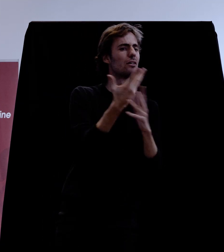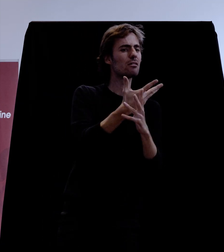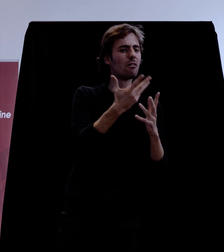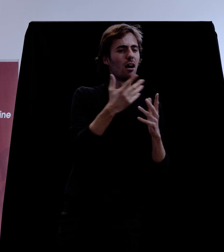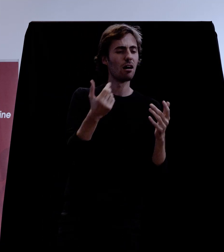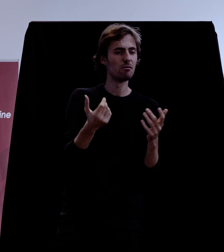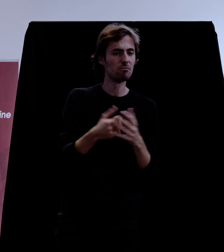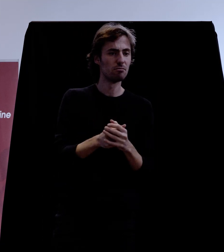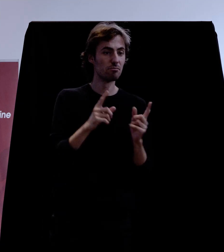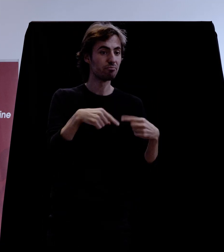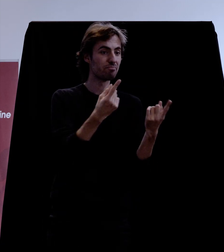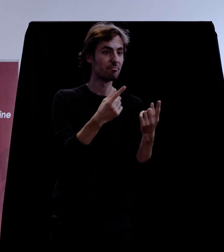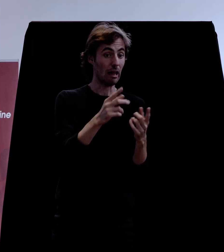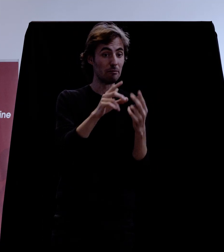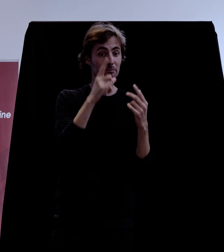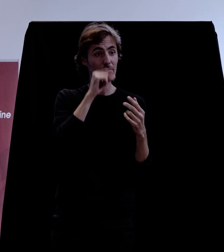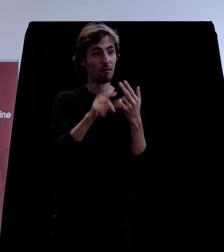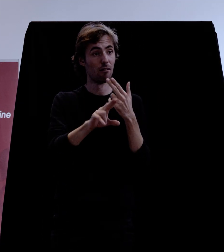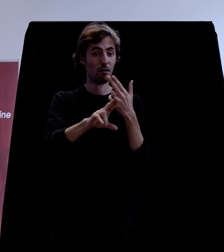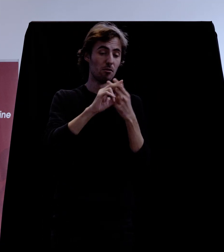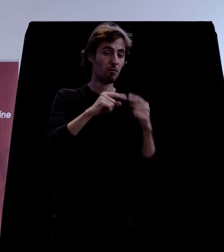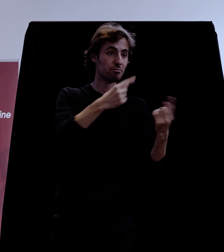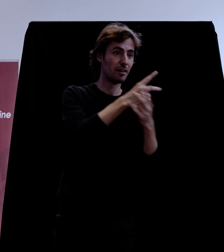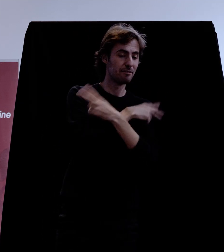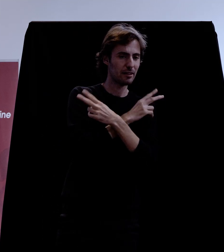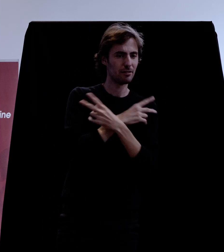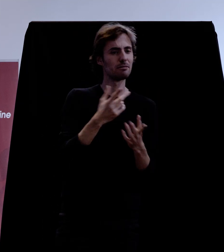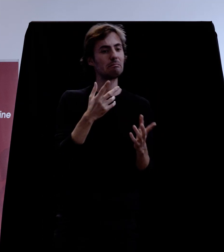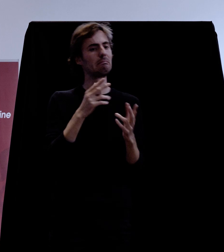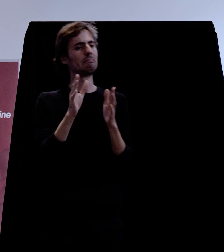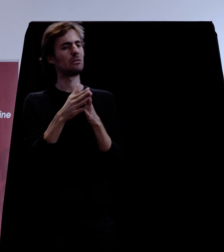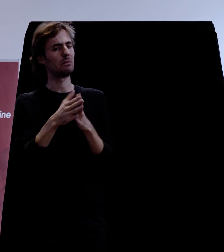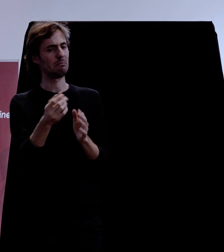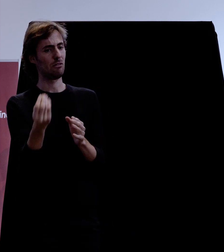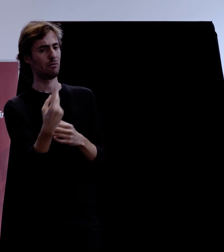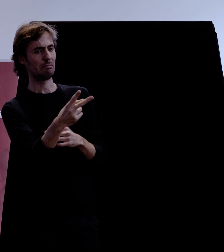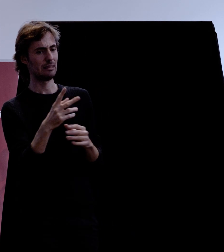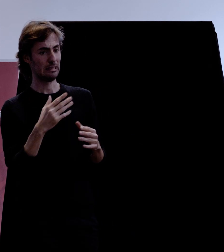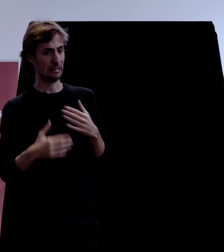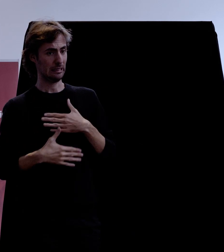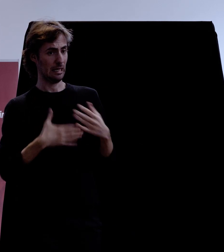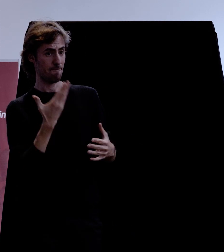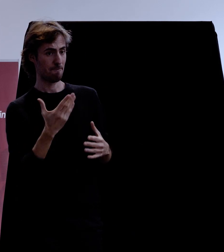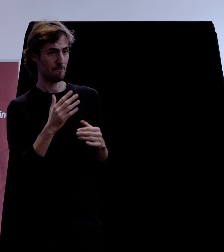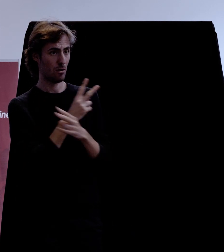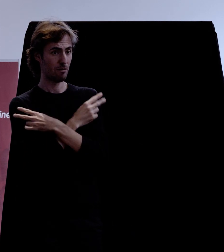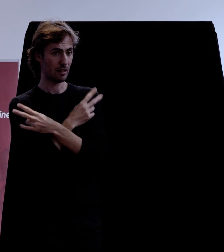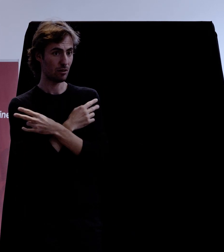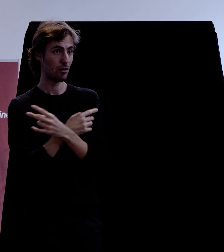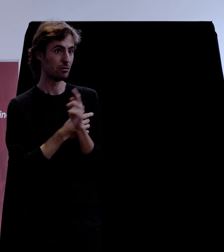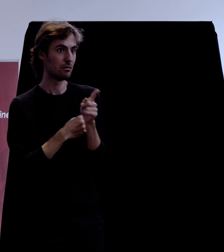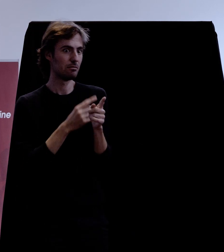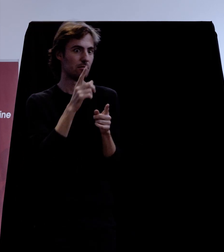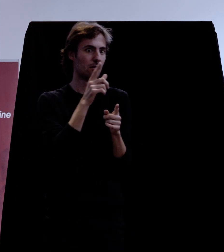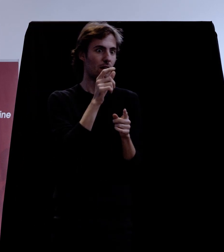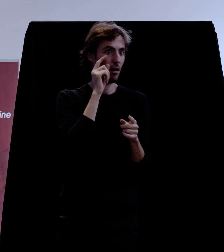vacation. And I said, how does she enjoy vacation? It was hell for her. All